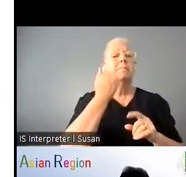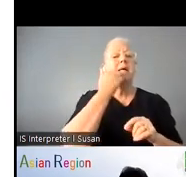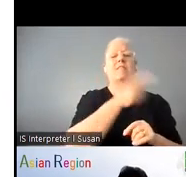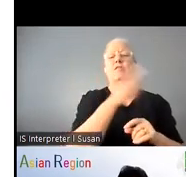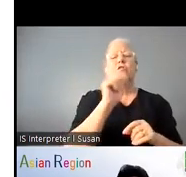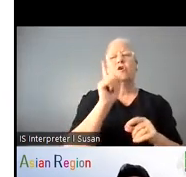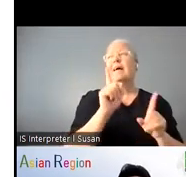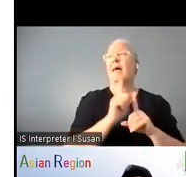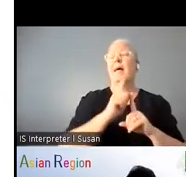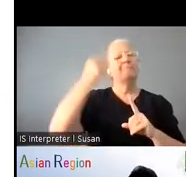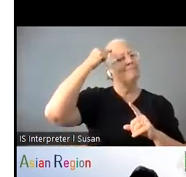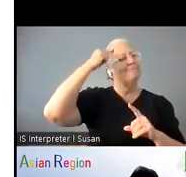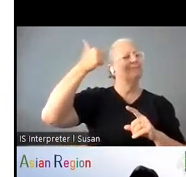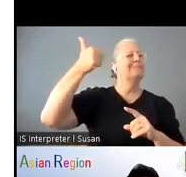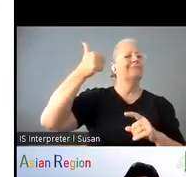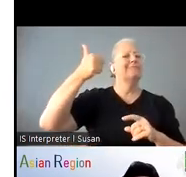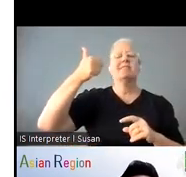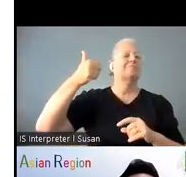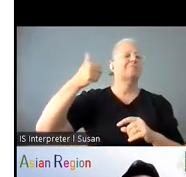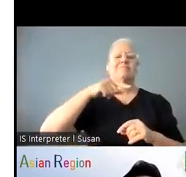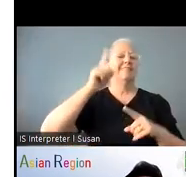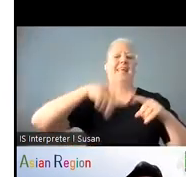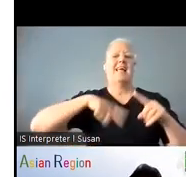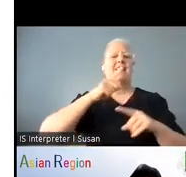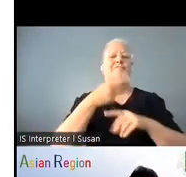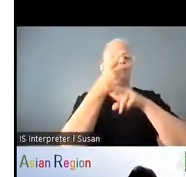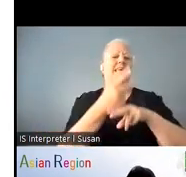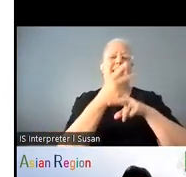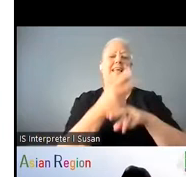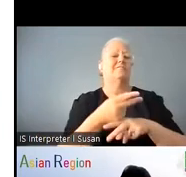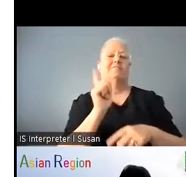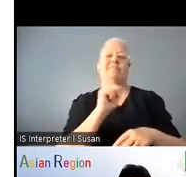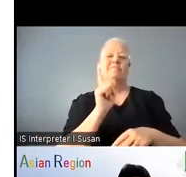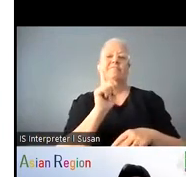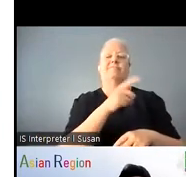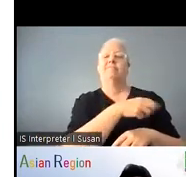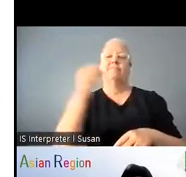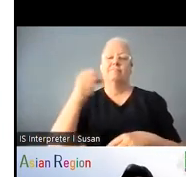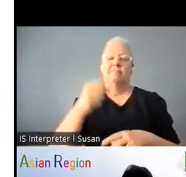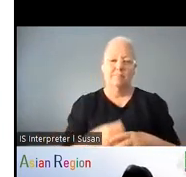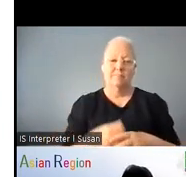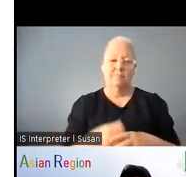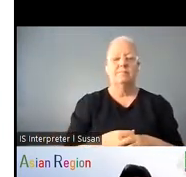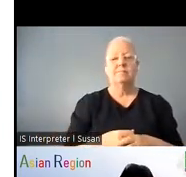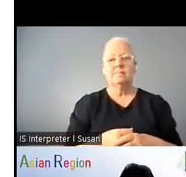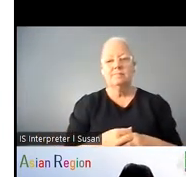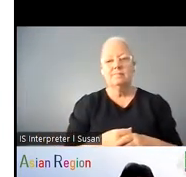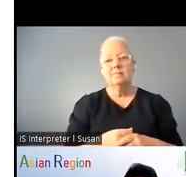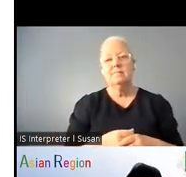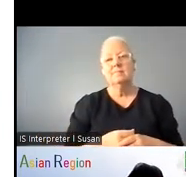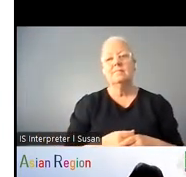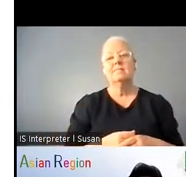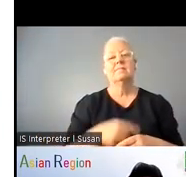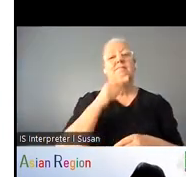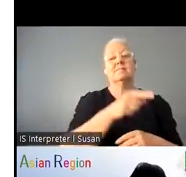unquote, to take care of the baby. Malnutrition and malpractices are faced by them. Chain,